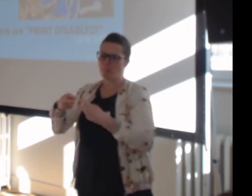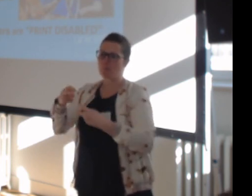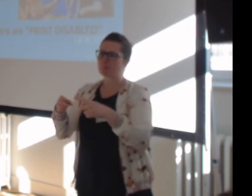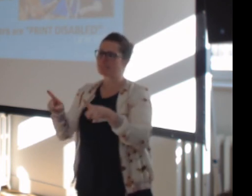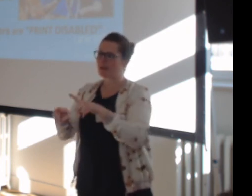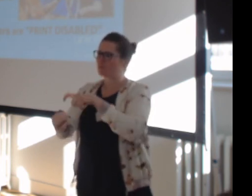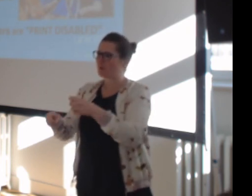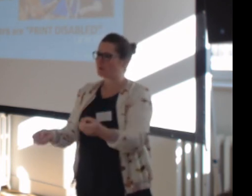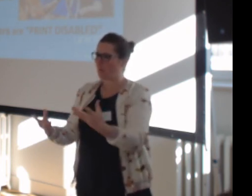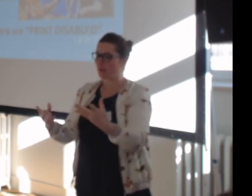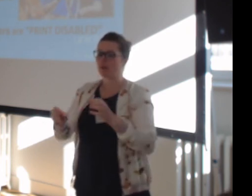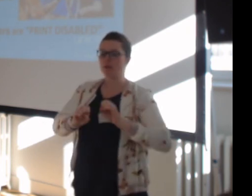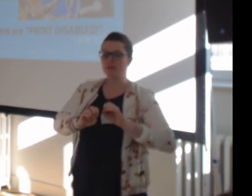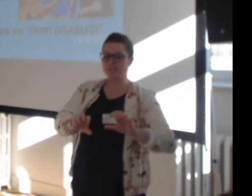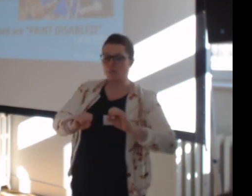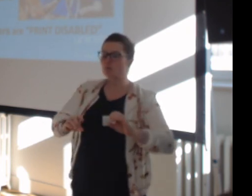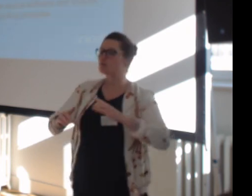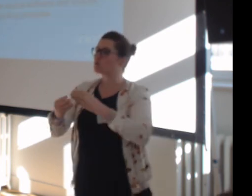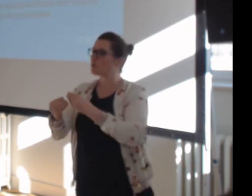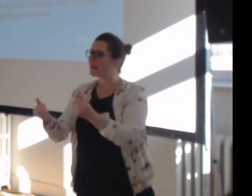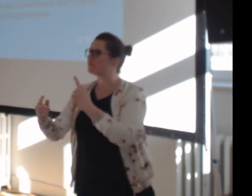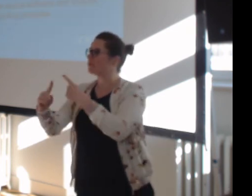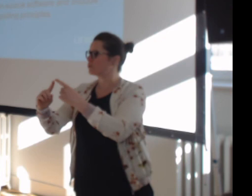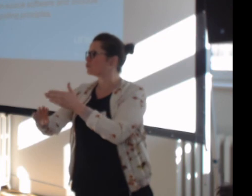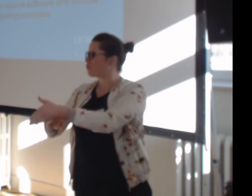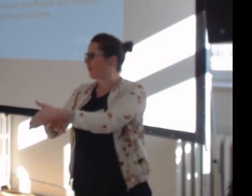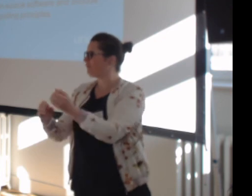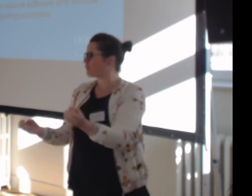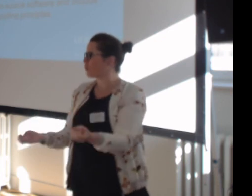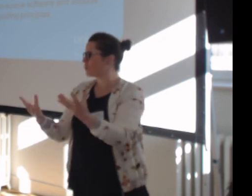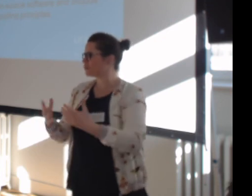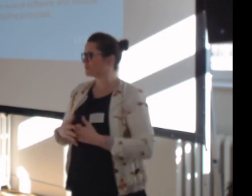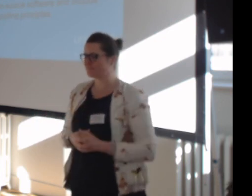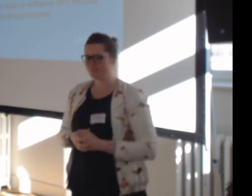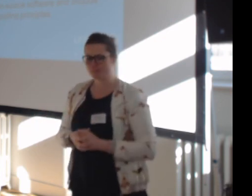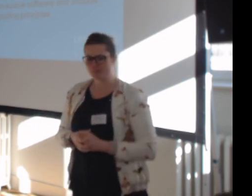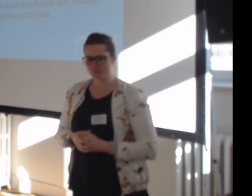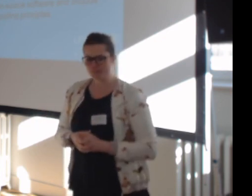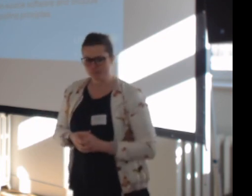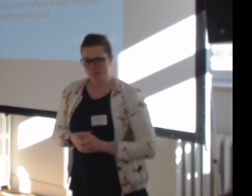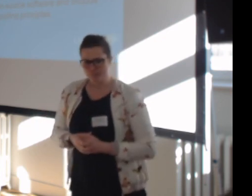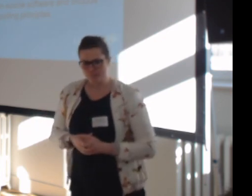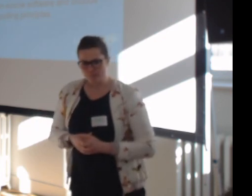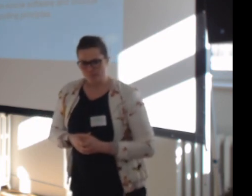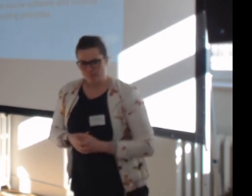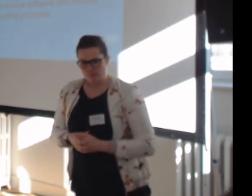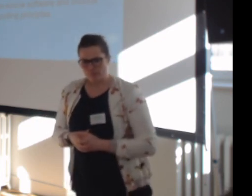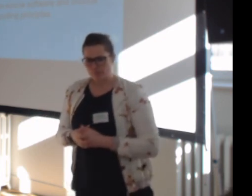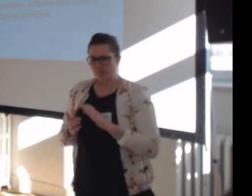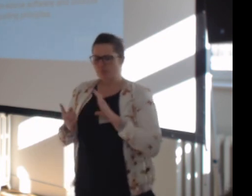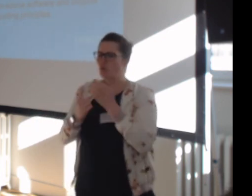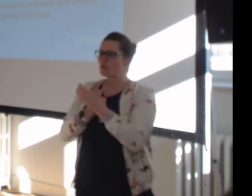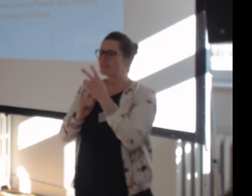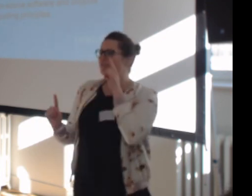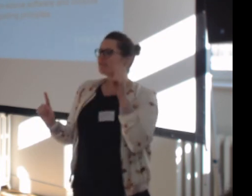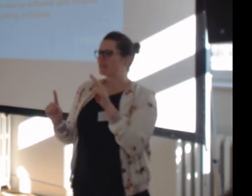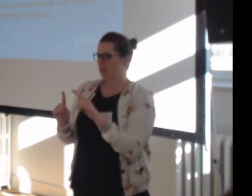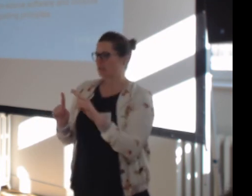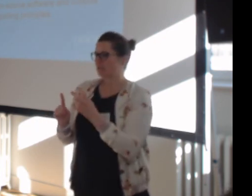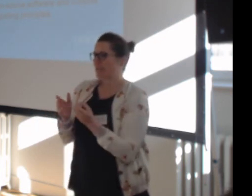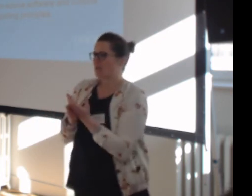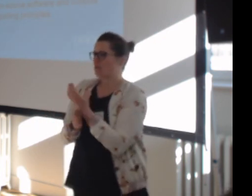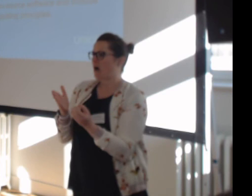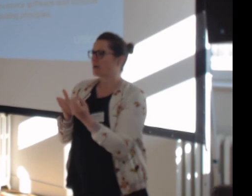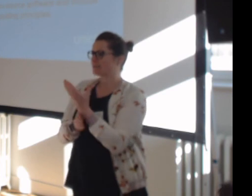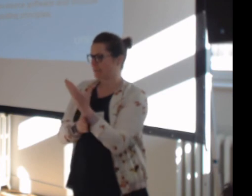of distribution, quality, and of accessibility. And so we come to UNICEF's vision of